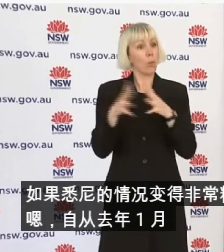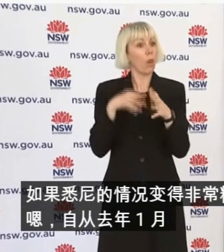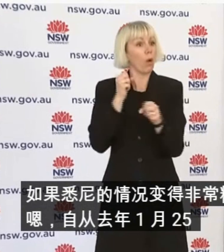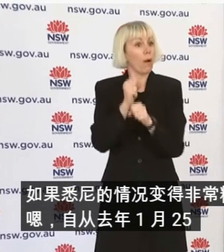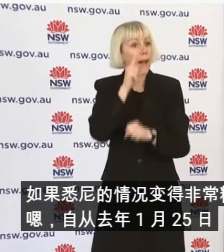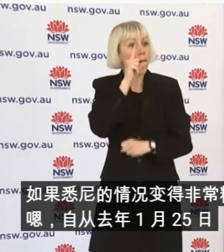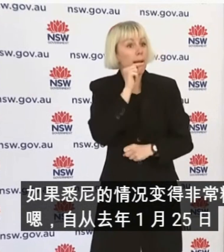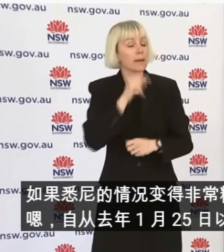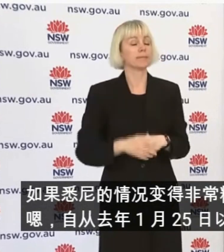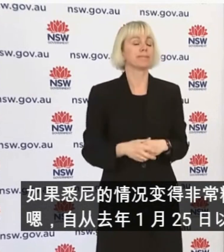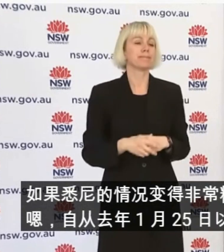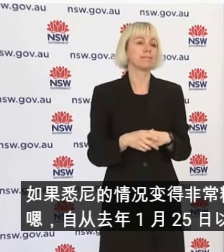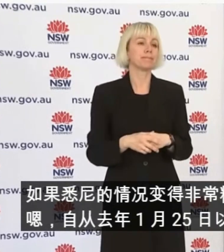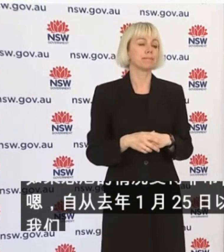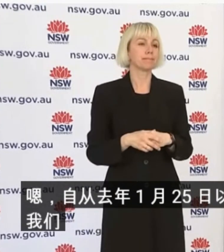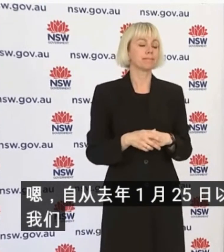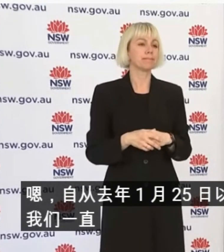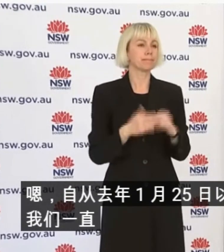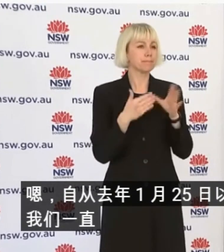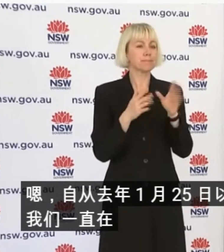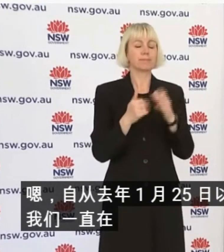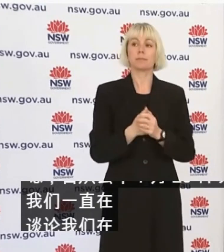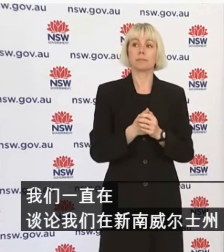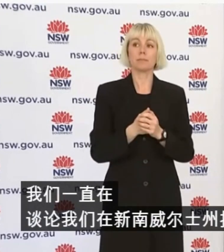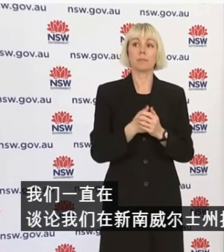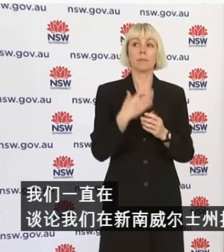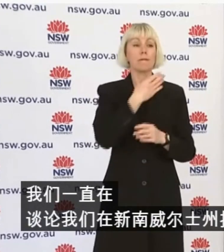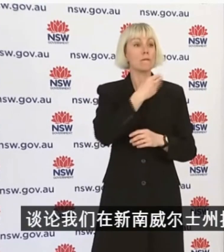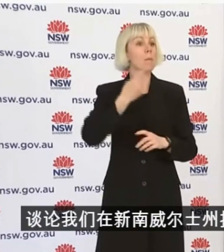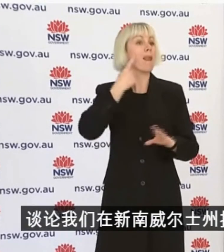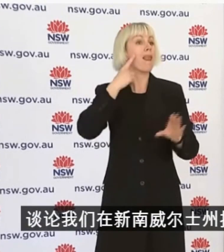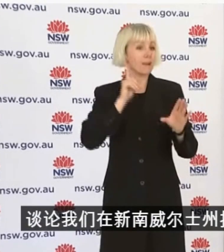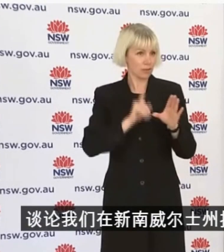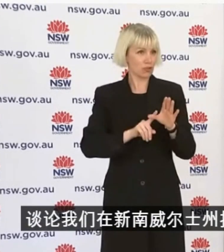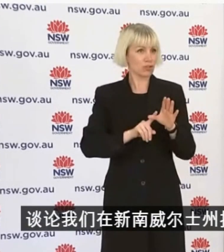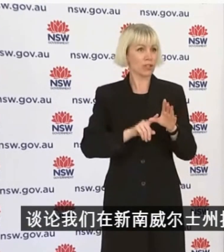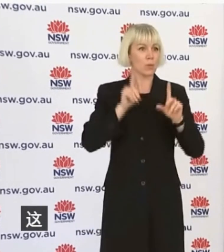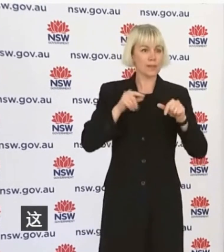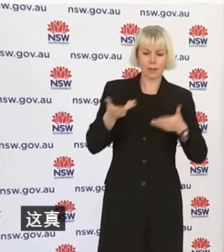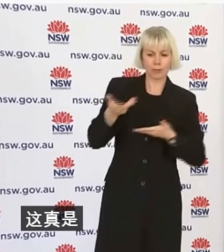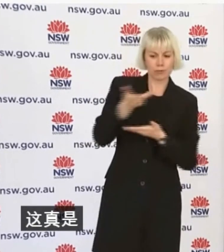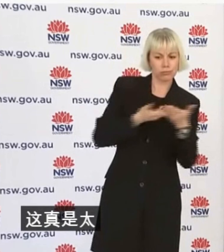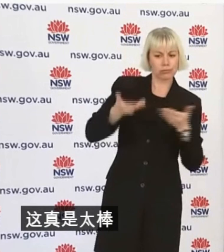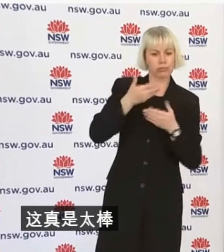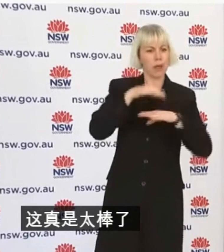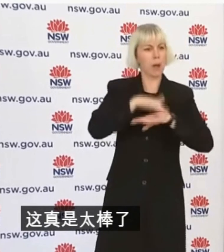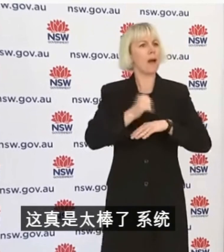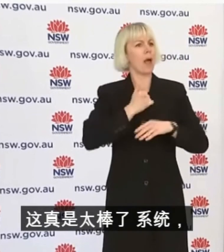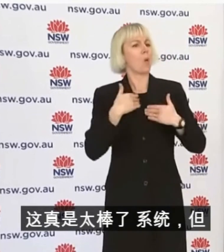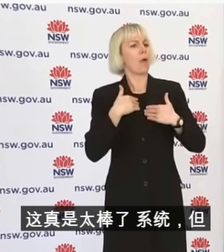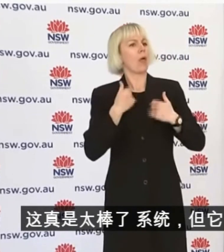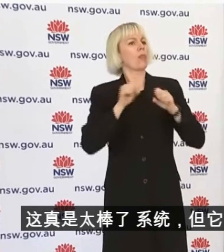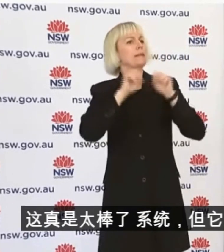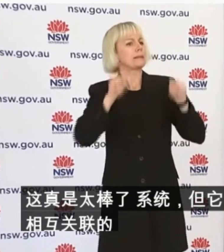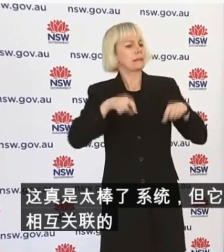Since the 25th of January last year, we've been talking about the fact that we have a massive health system here in New South Wales. It's a fantastic health